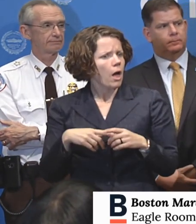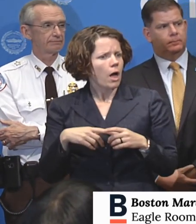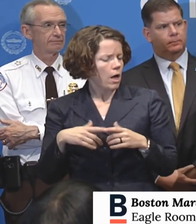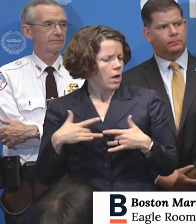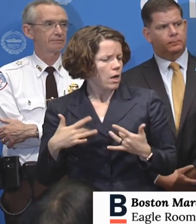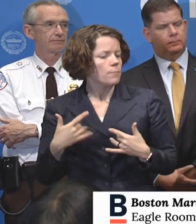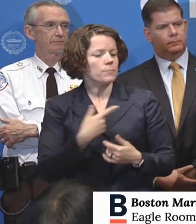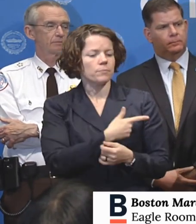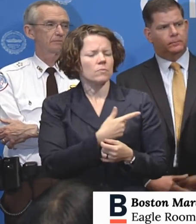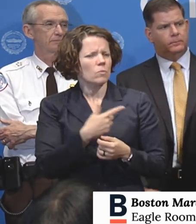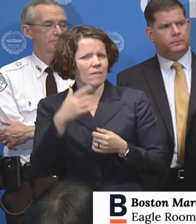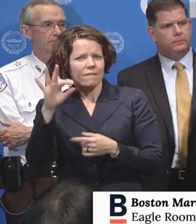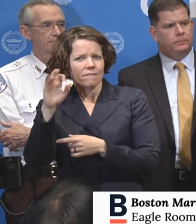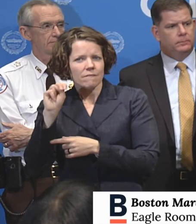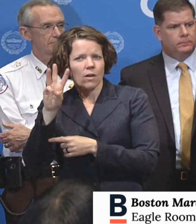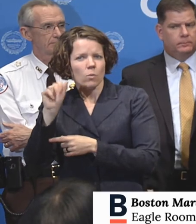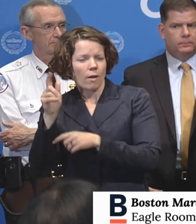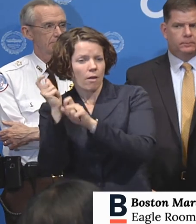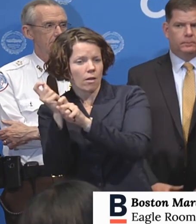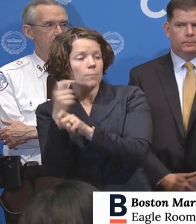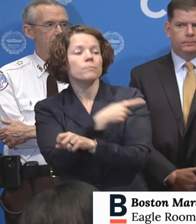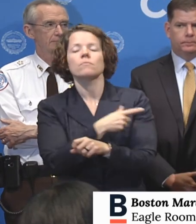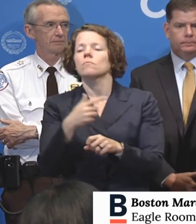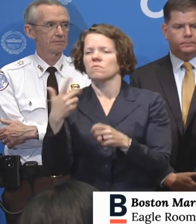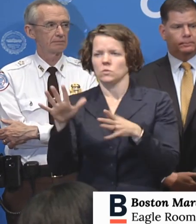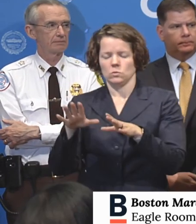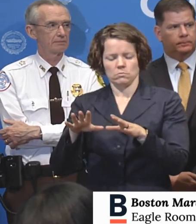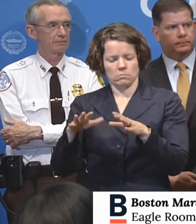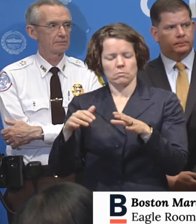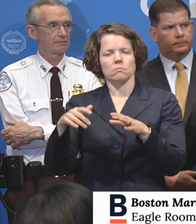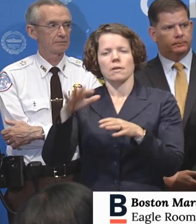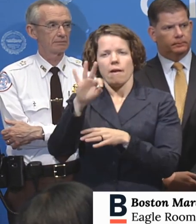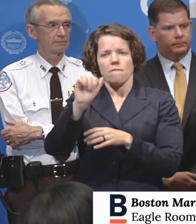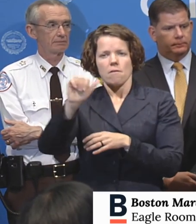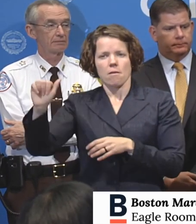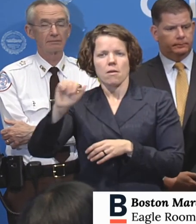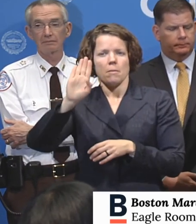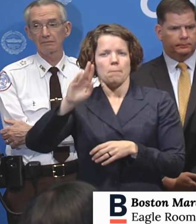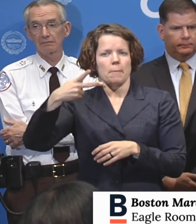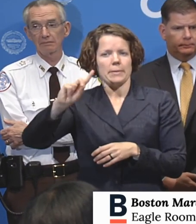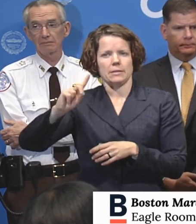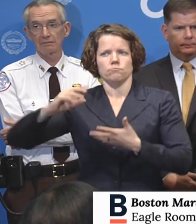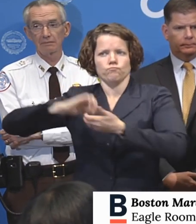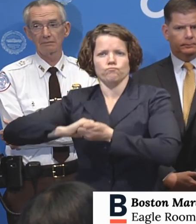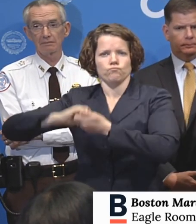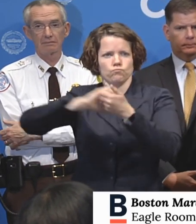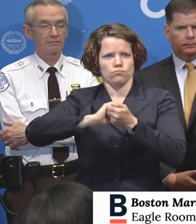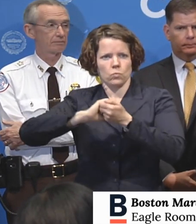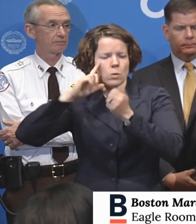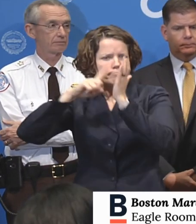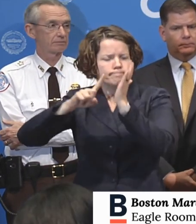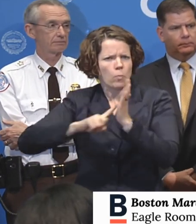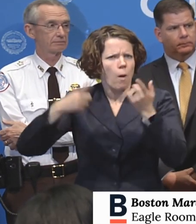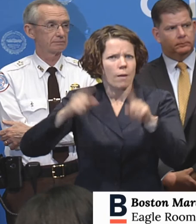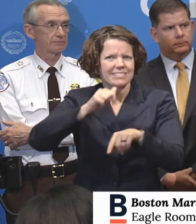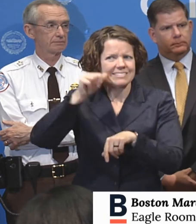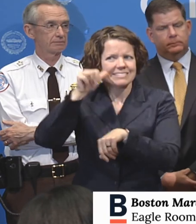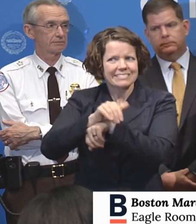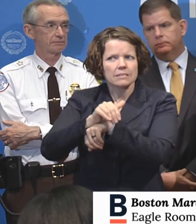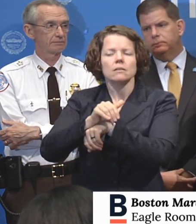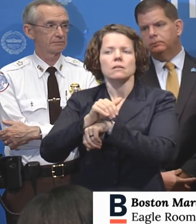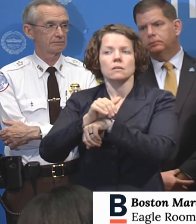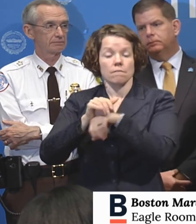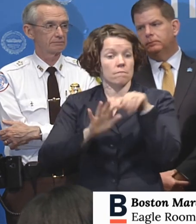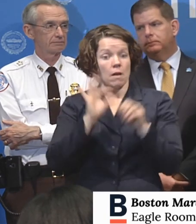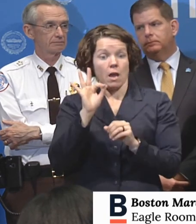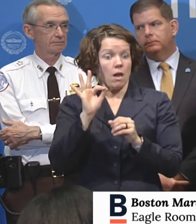active investigation with the FAA and the BPD. That's all I can tell you at this time. But as soon as we get something, we'll definitely let